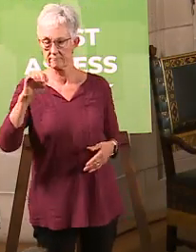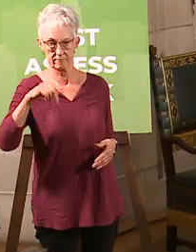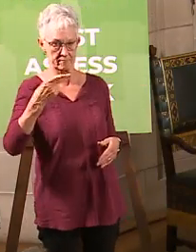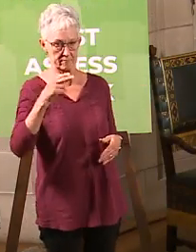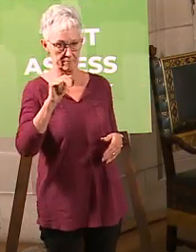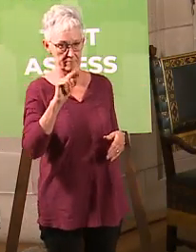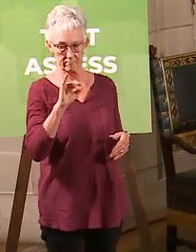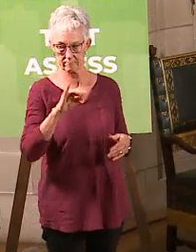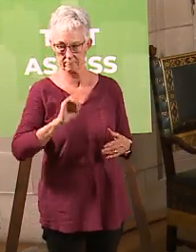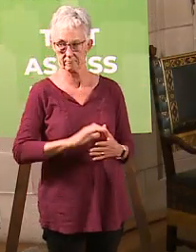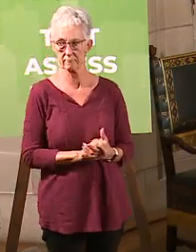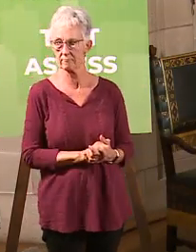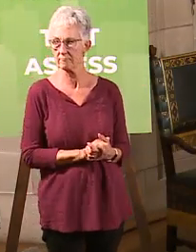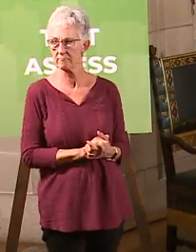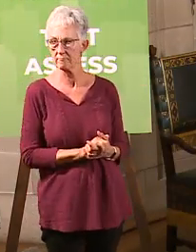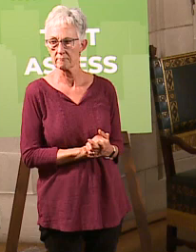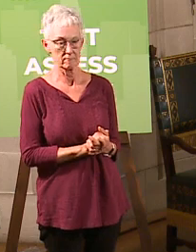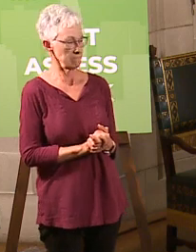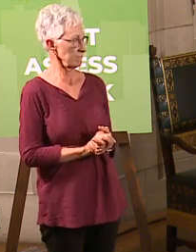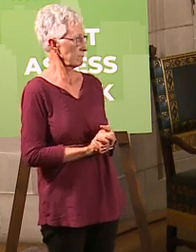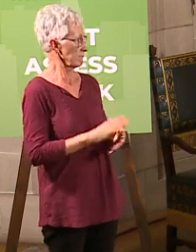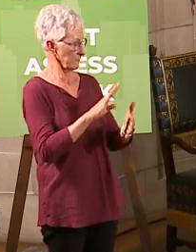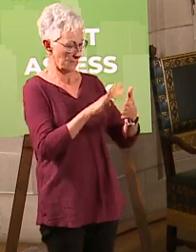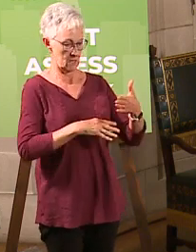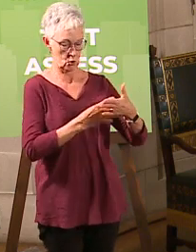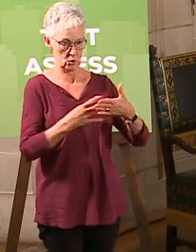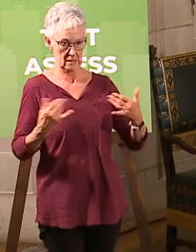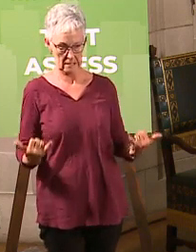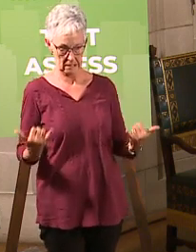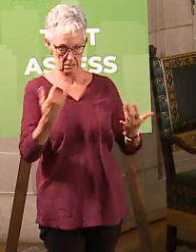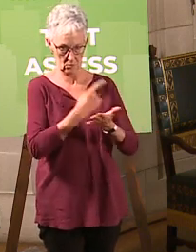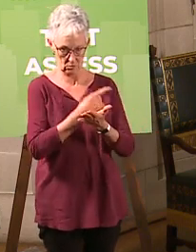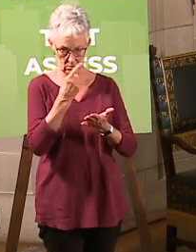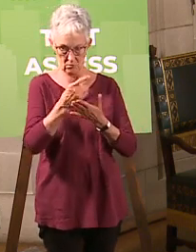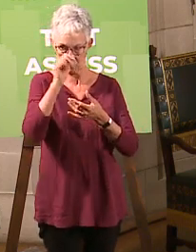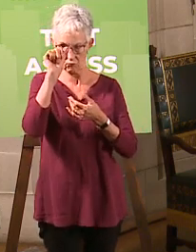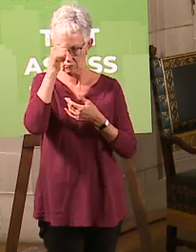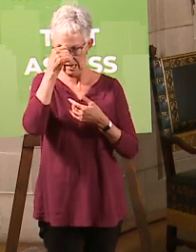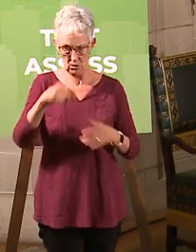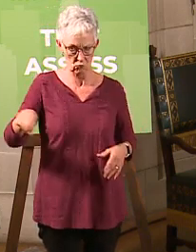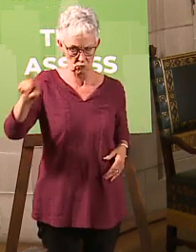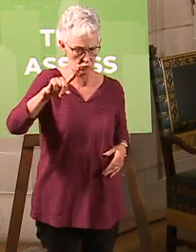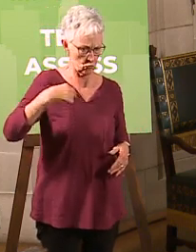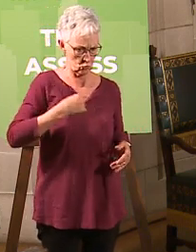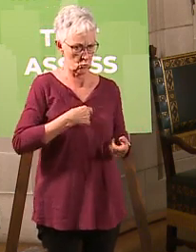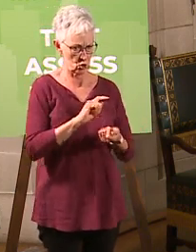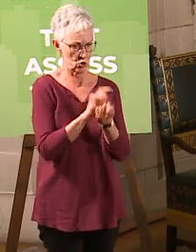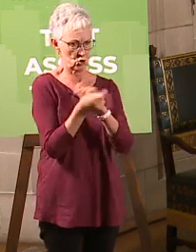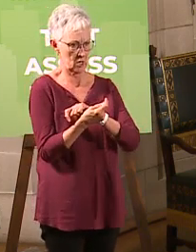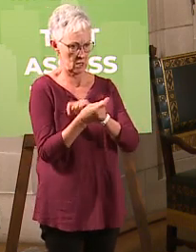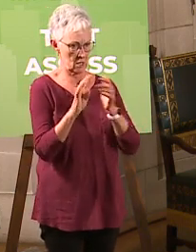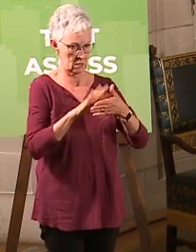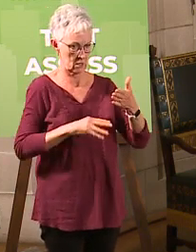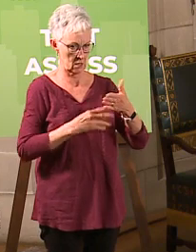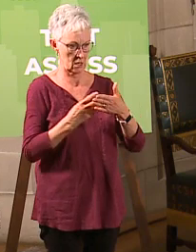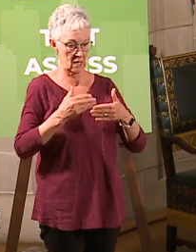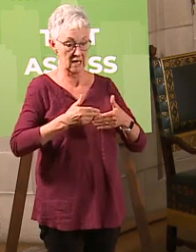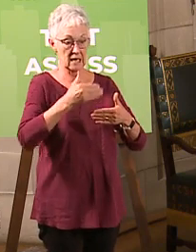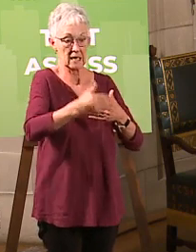child care across Nebraska and will help us support child care providers to remain in business to continue to